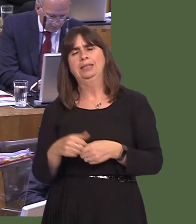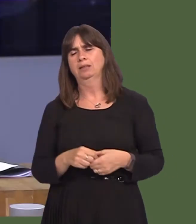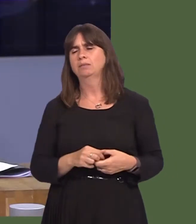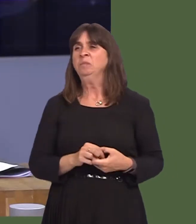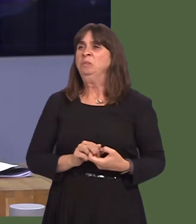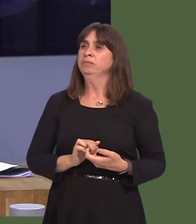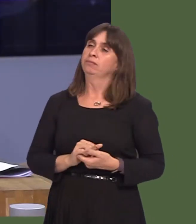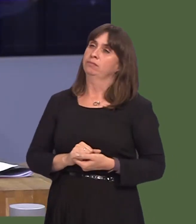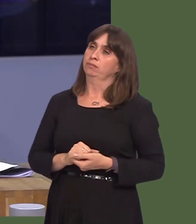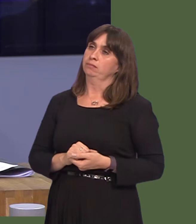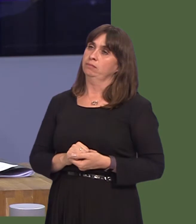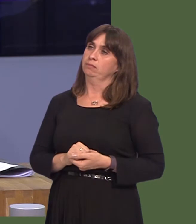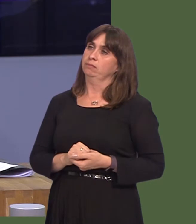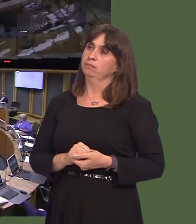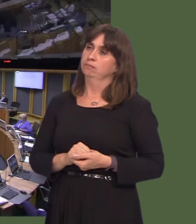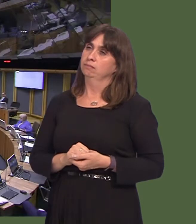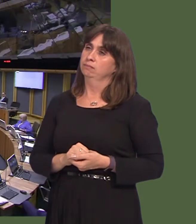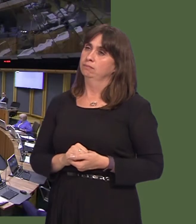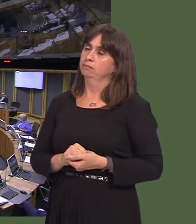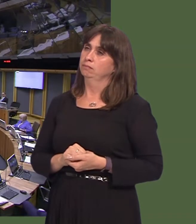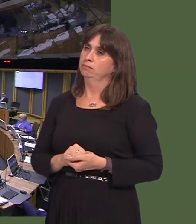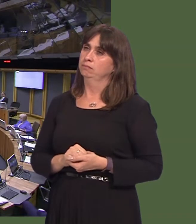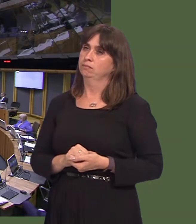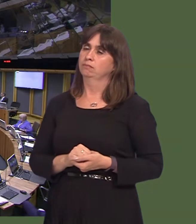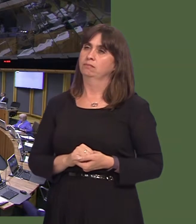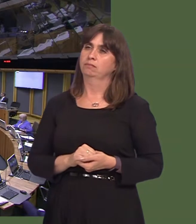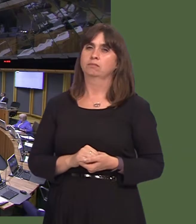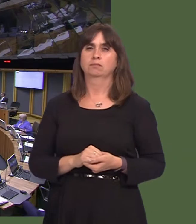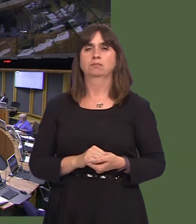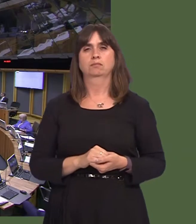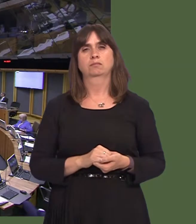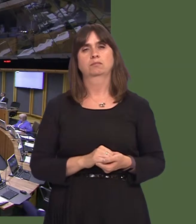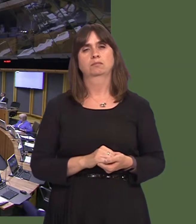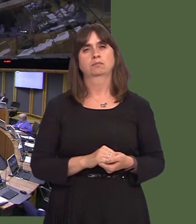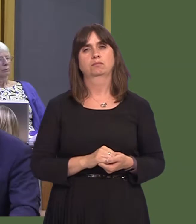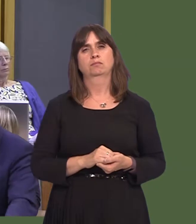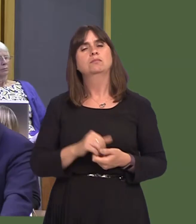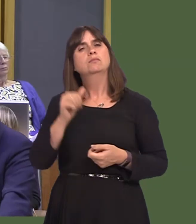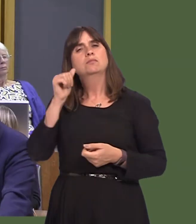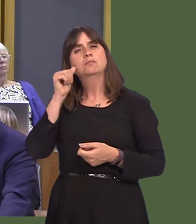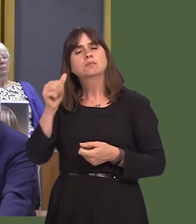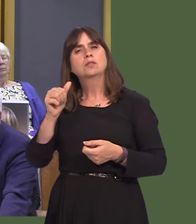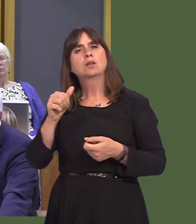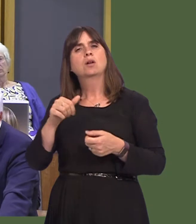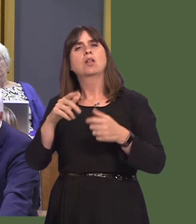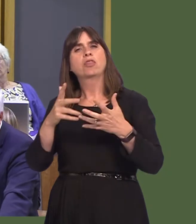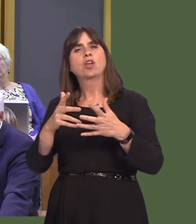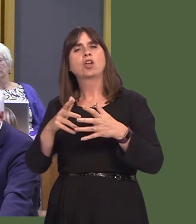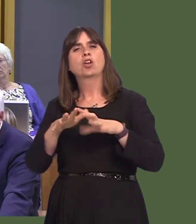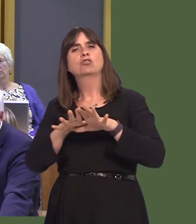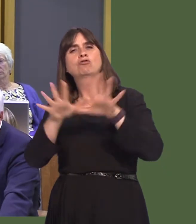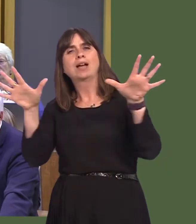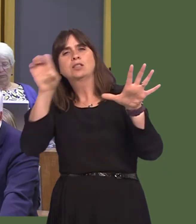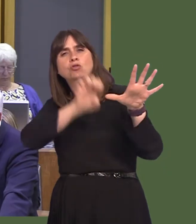have. Question 8, Joyce Watson. Question 8, Joyce Watson. What consideration does the Welsh Government give to the Trans-European Transport Network